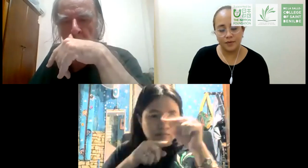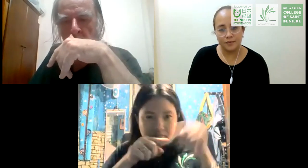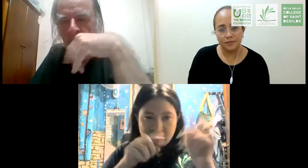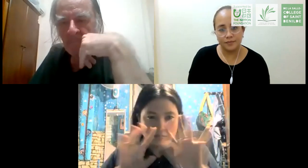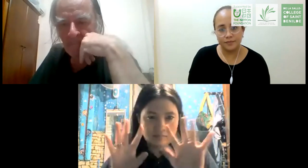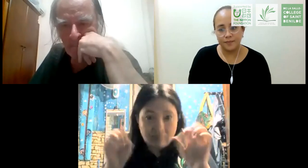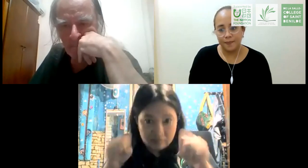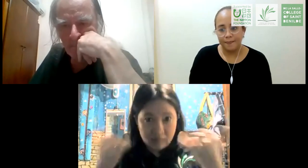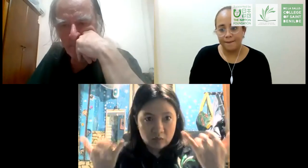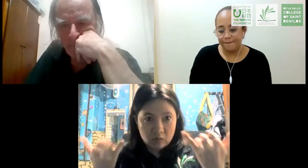for lesson 8.